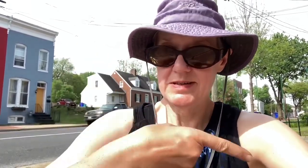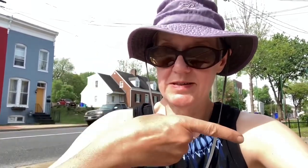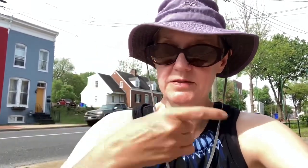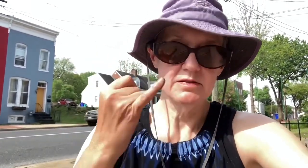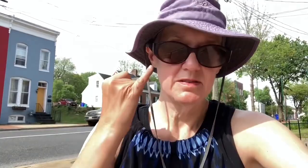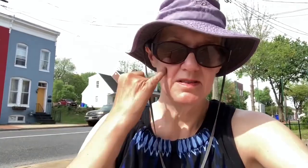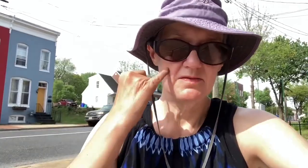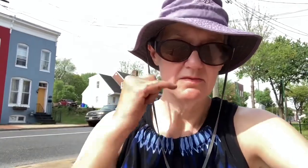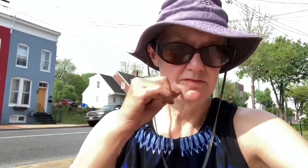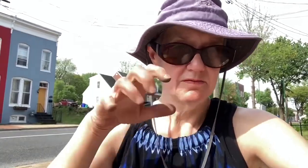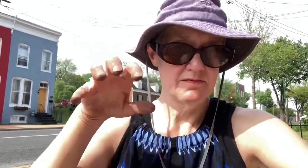yet.